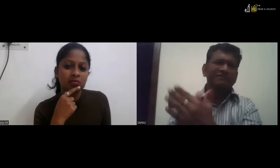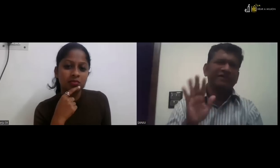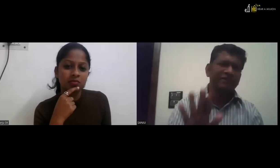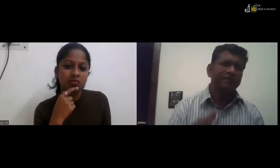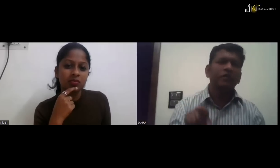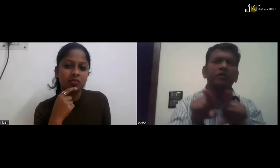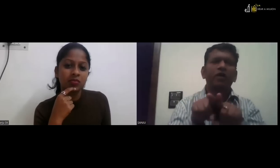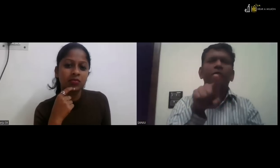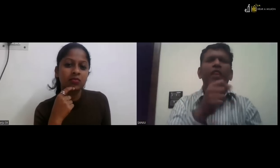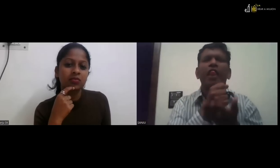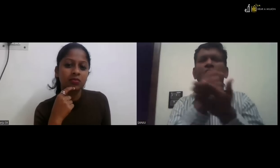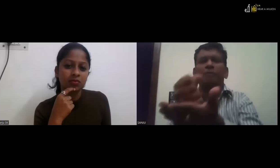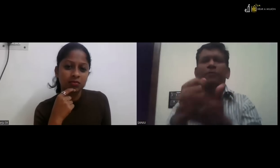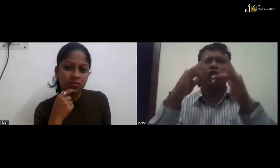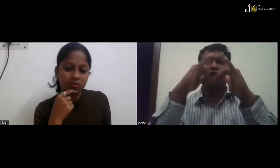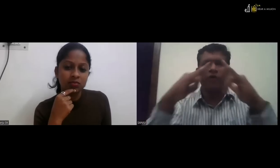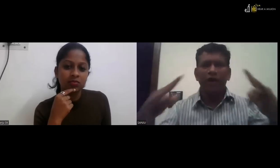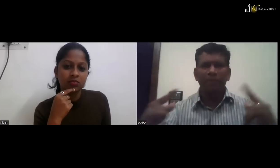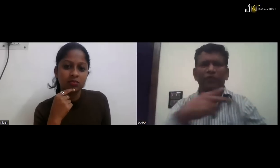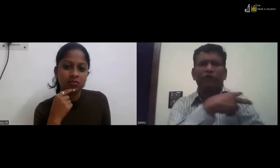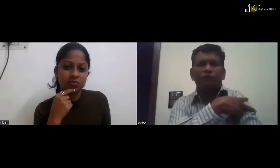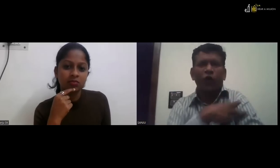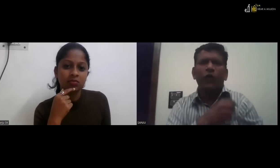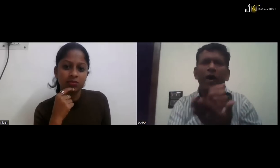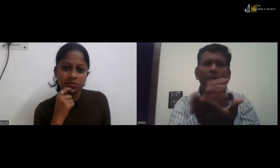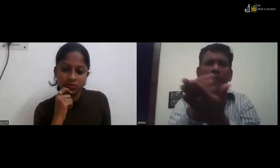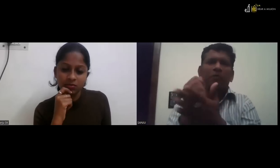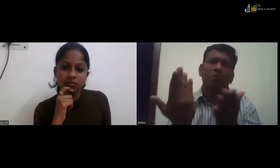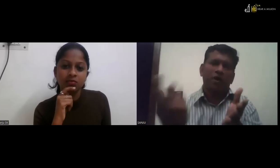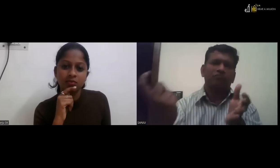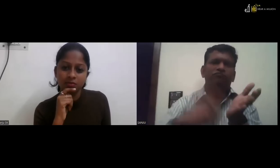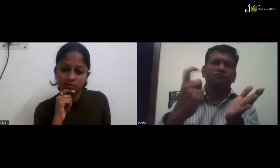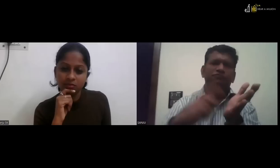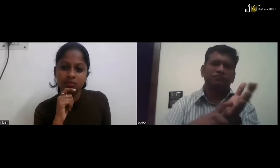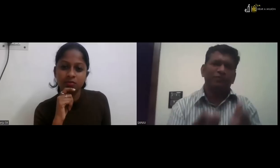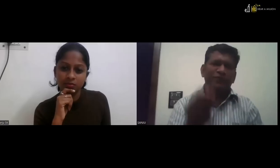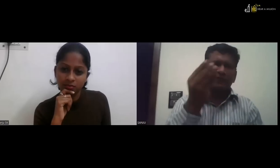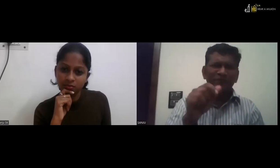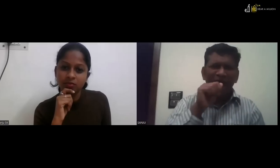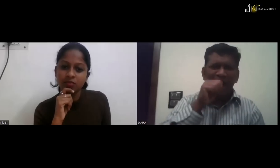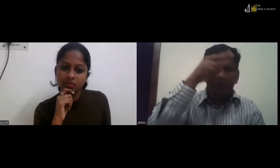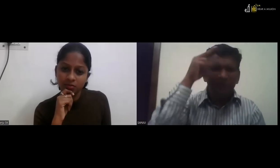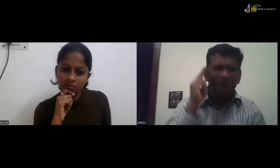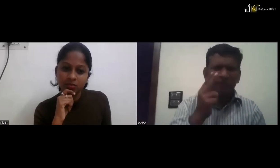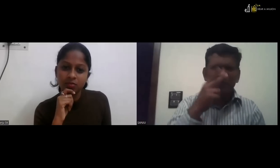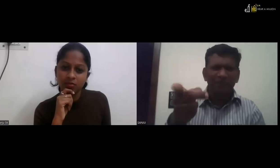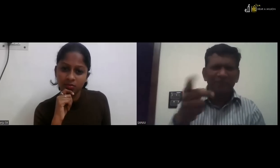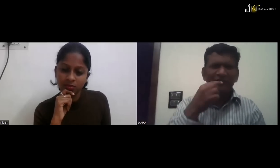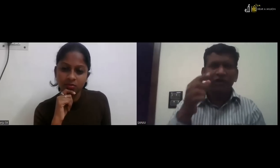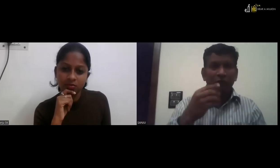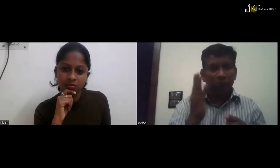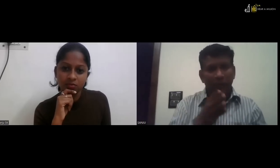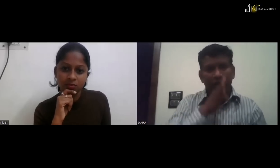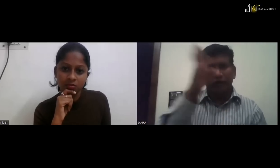getting puzzled with this Google form, So in the campaigning with the volunteers, we are trying to help